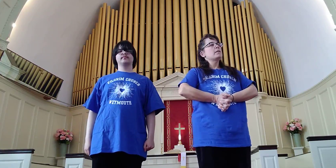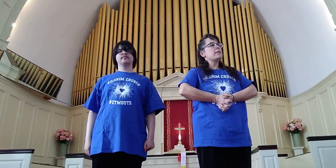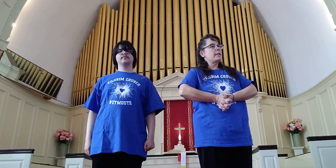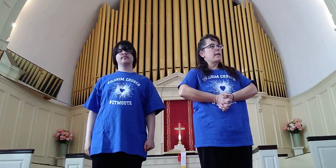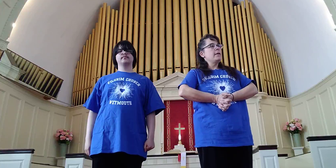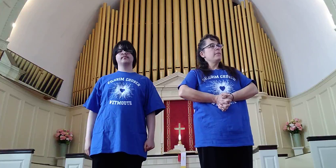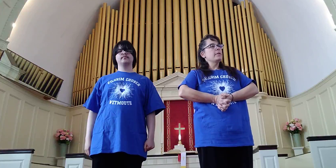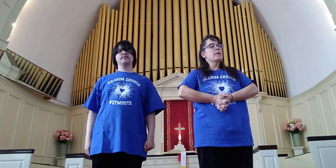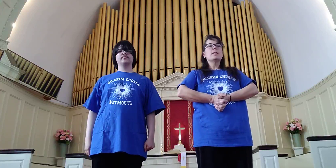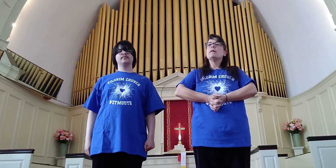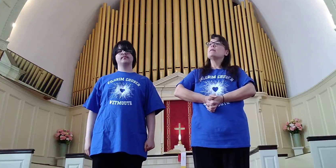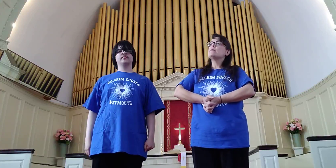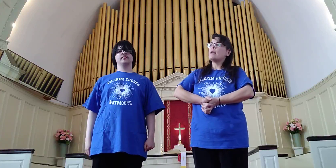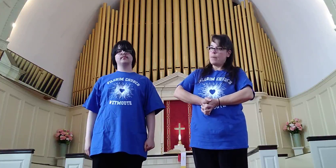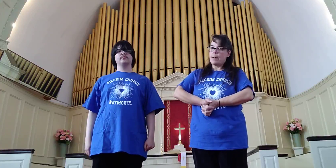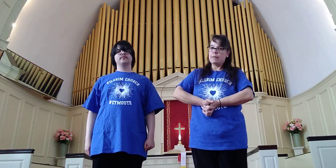Stay safe, stay well.